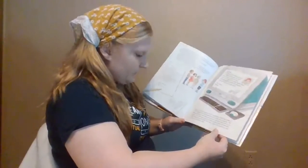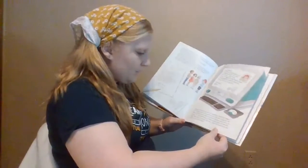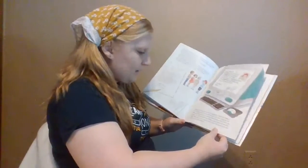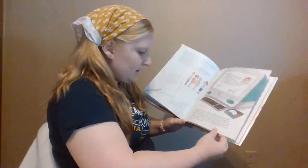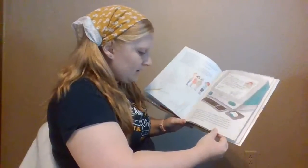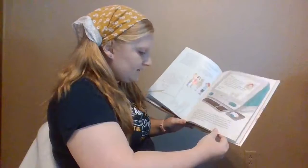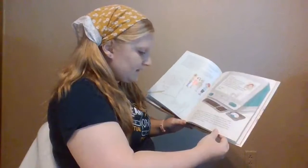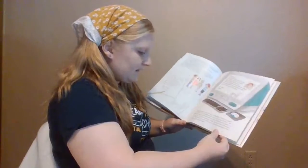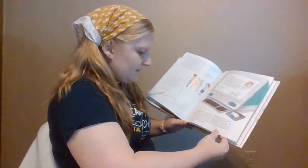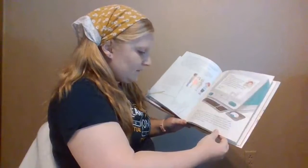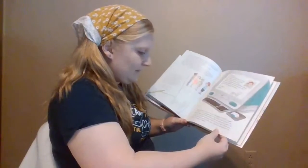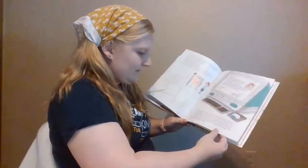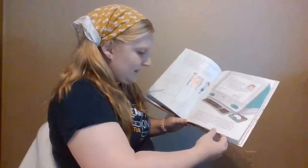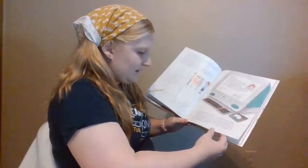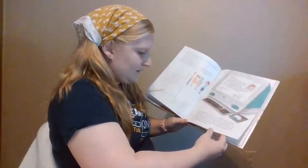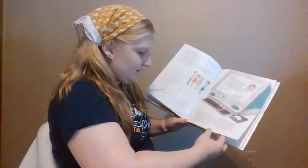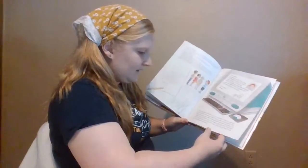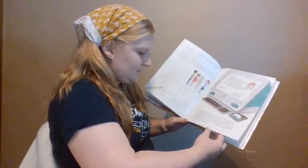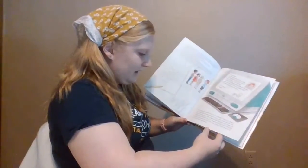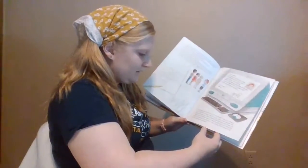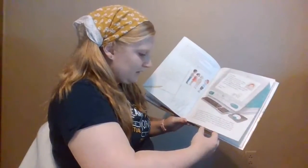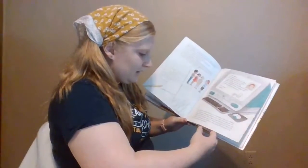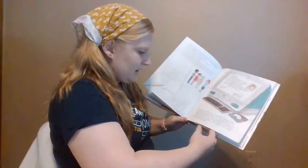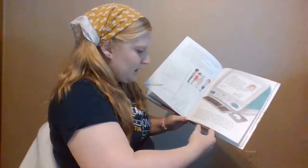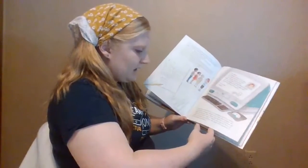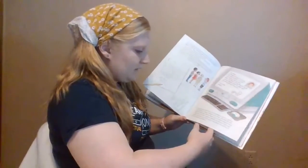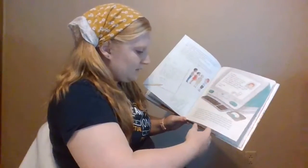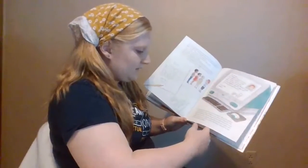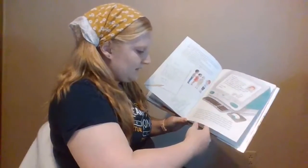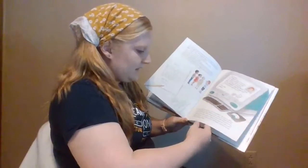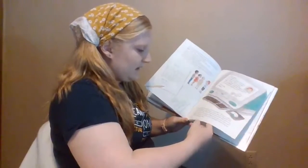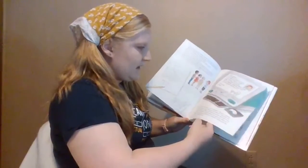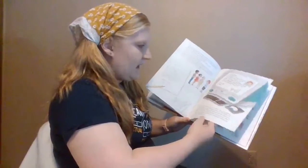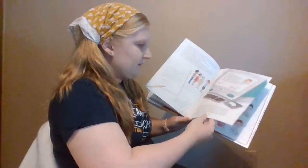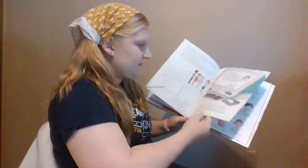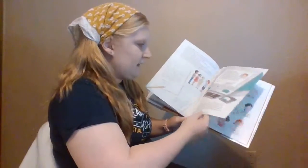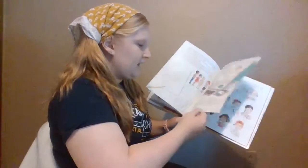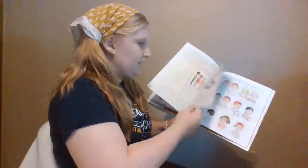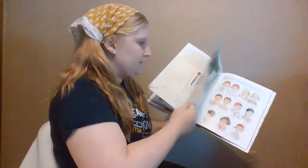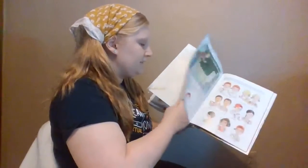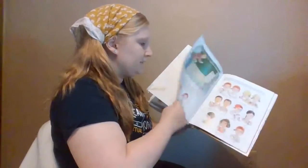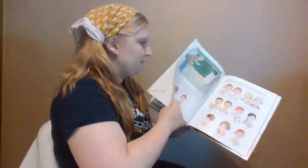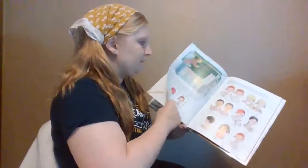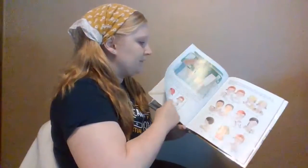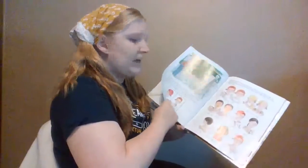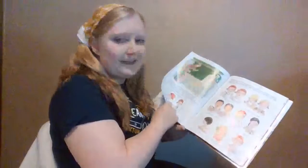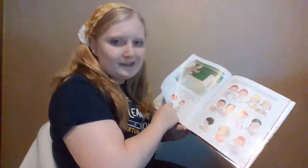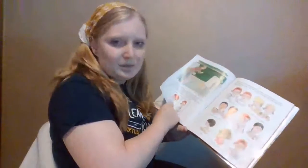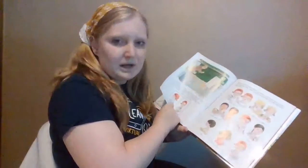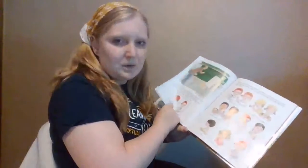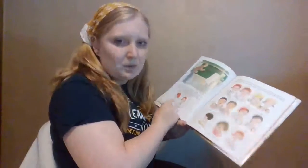When Mark logs in on the website using his password, he will see that he has mail. That's pretty